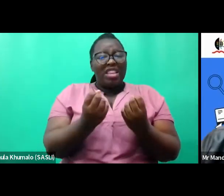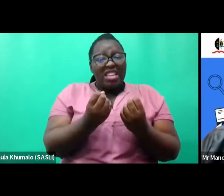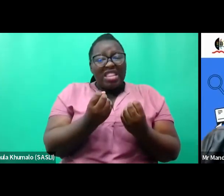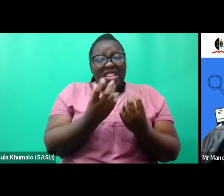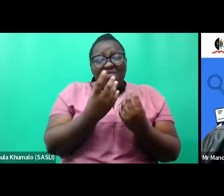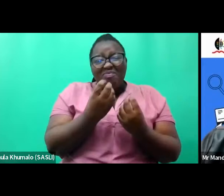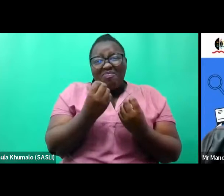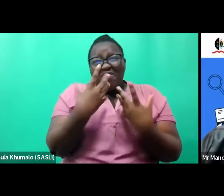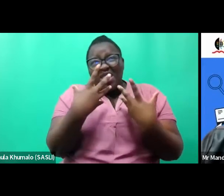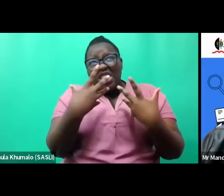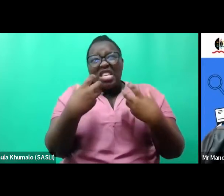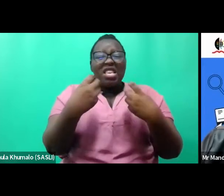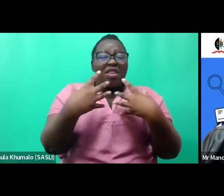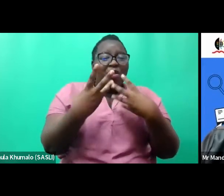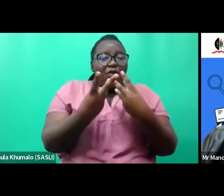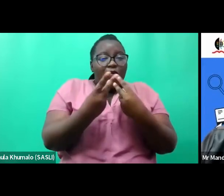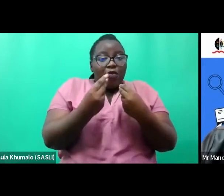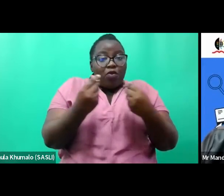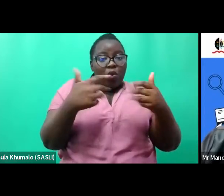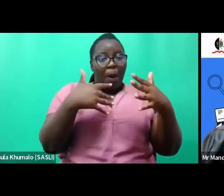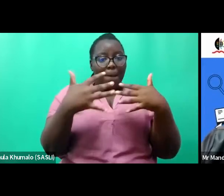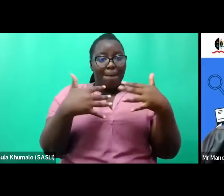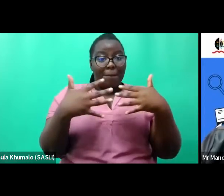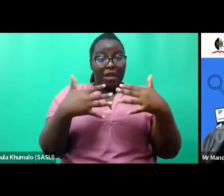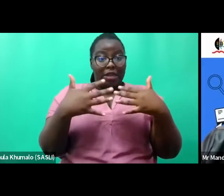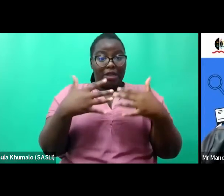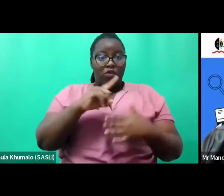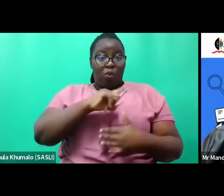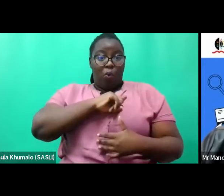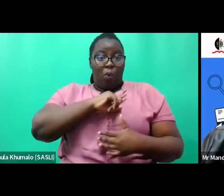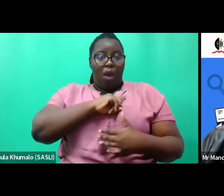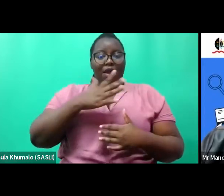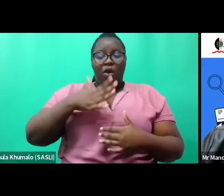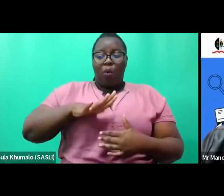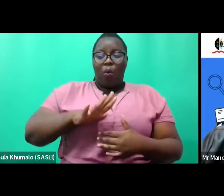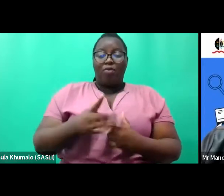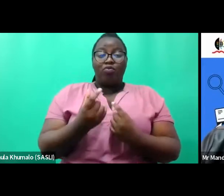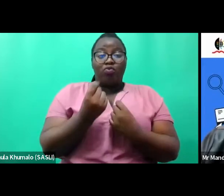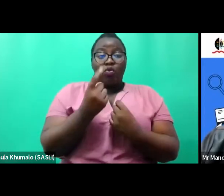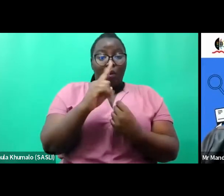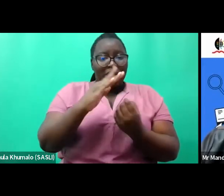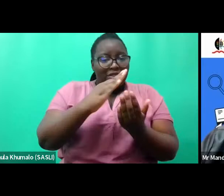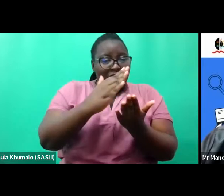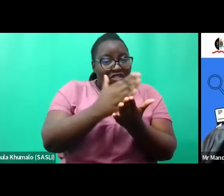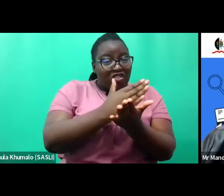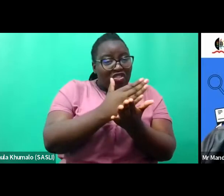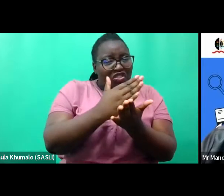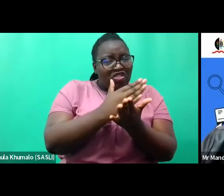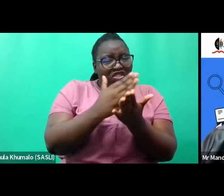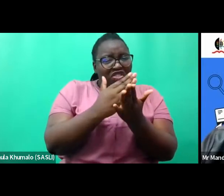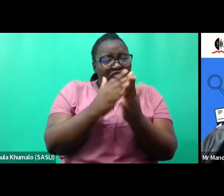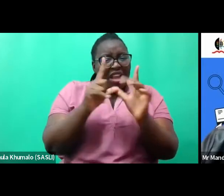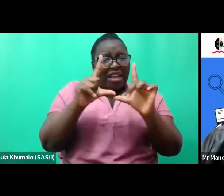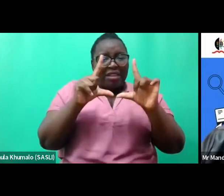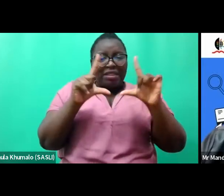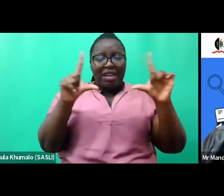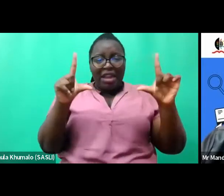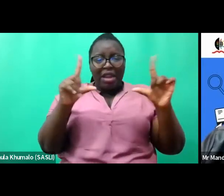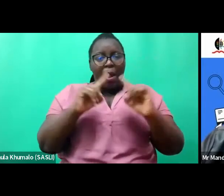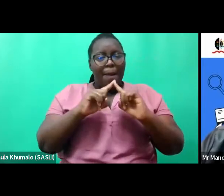few minutes, I want to share, but I'm not able to do